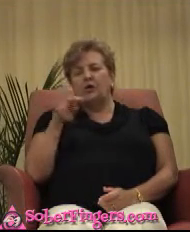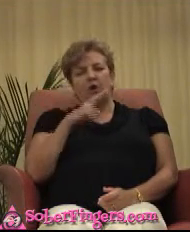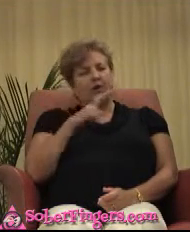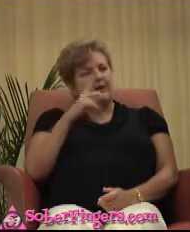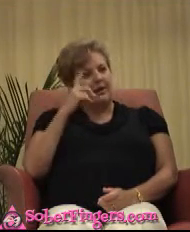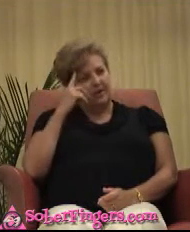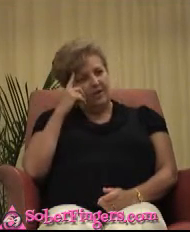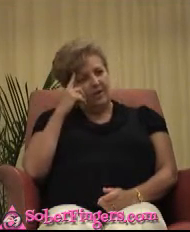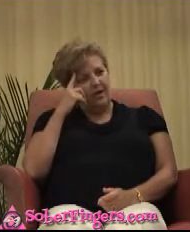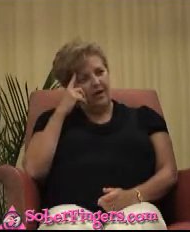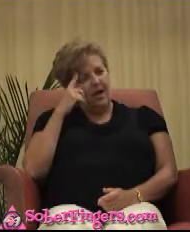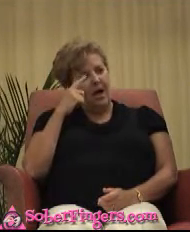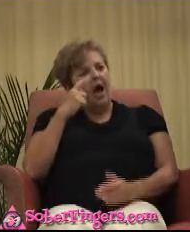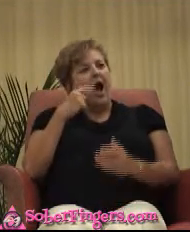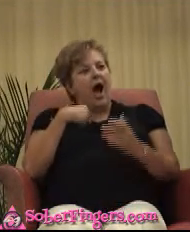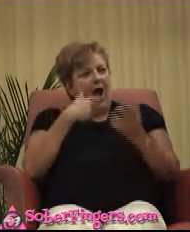want what she has, and I'm willing to go to any length to get it.